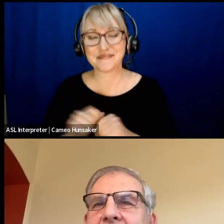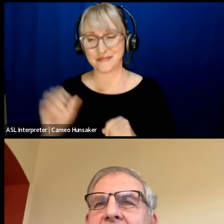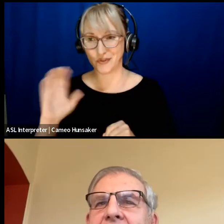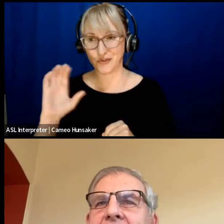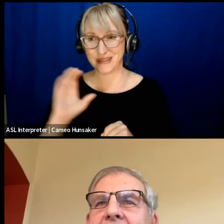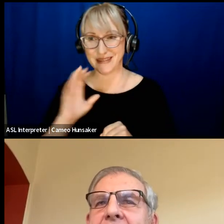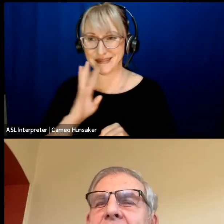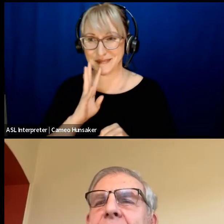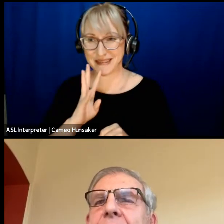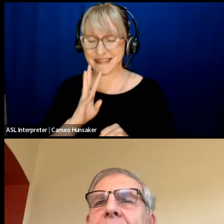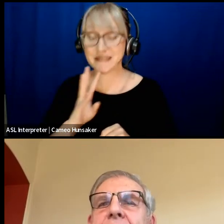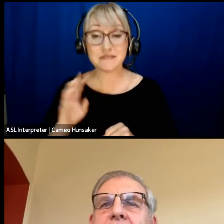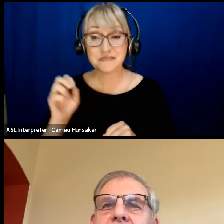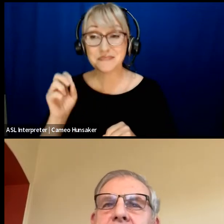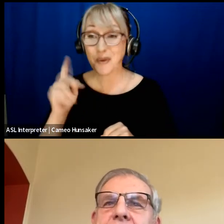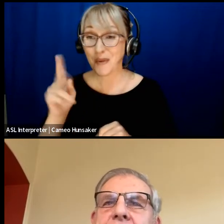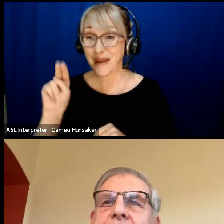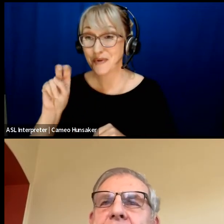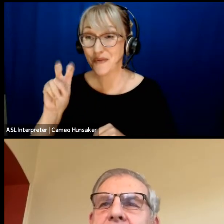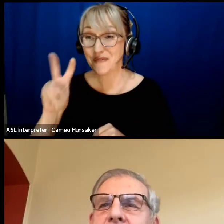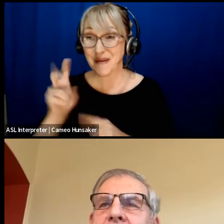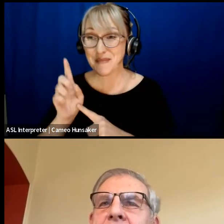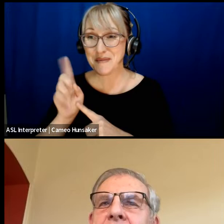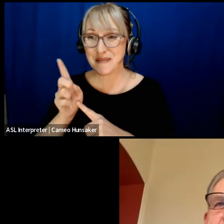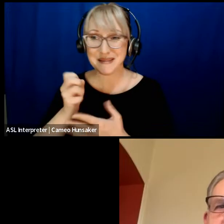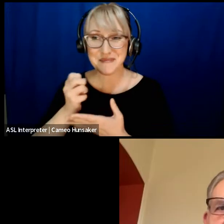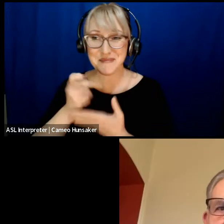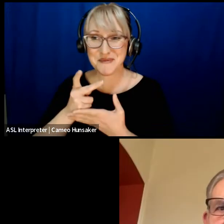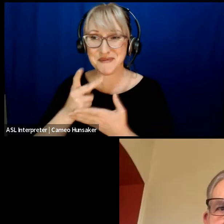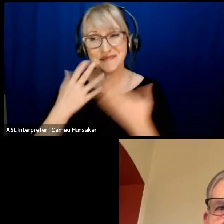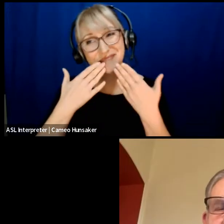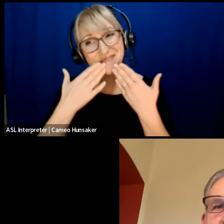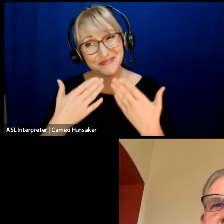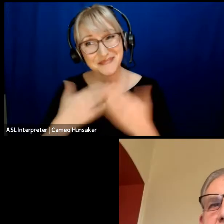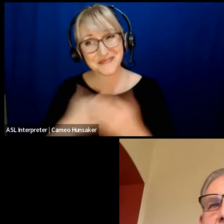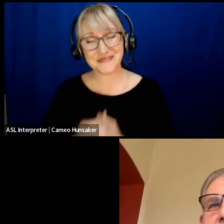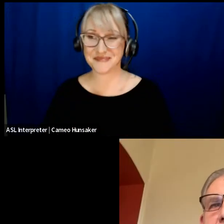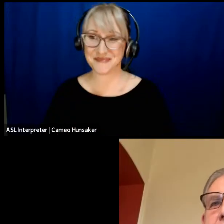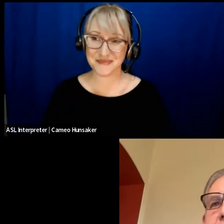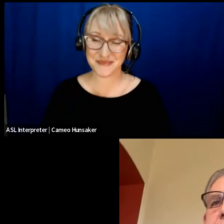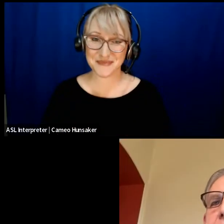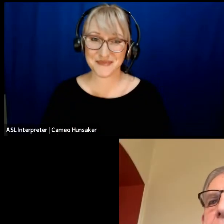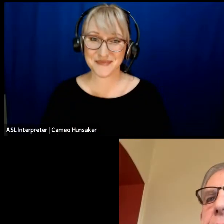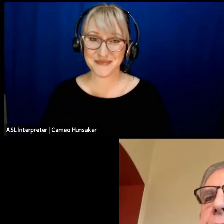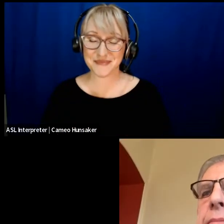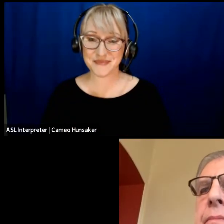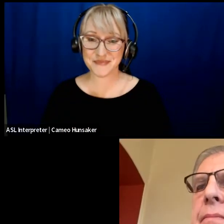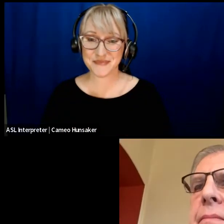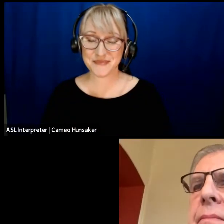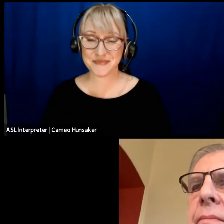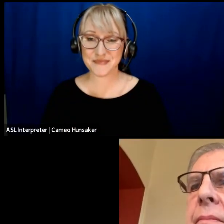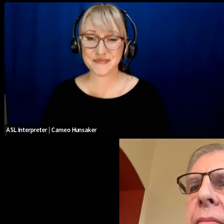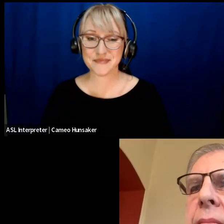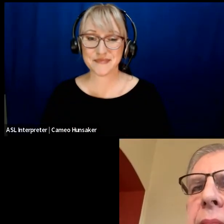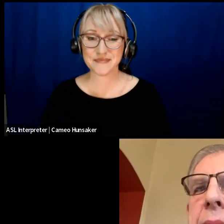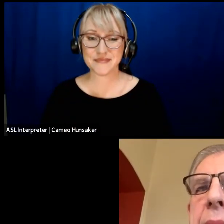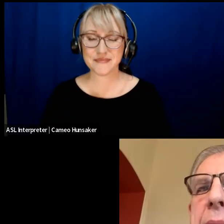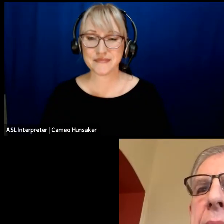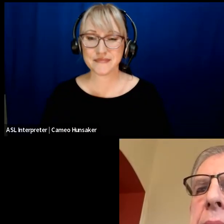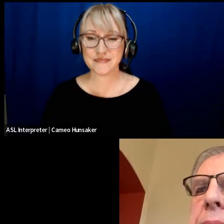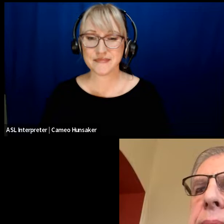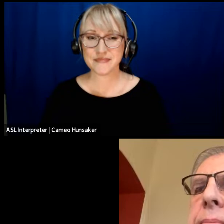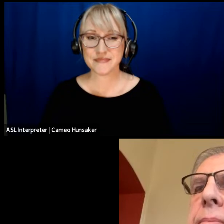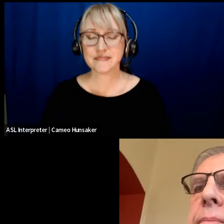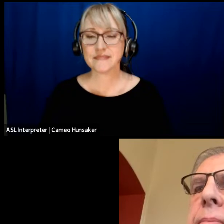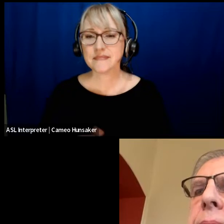our November minutes approved. So thank you. All right, and I'm just going to check. I